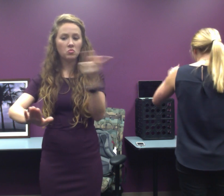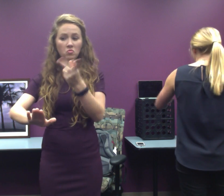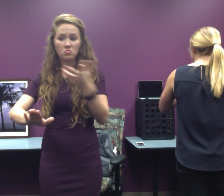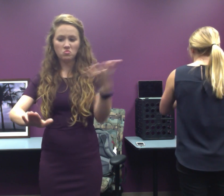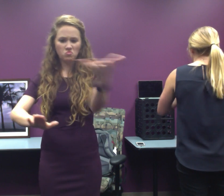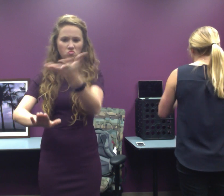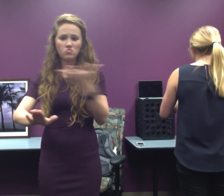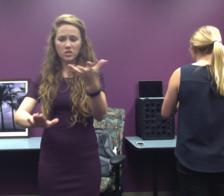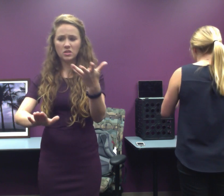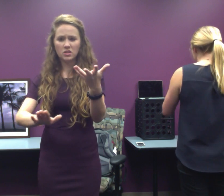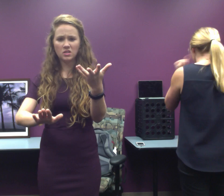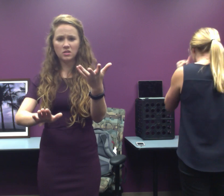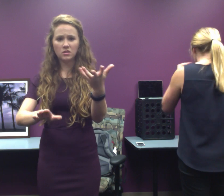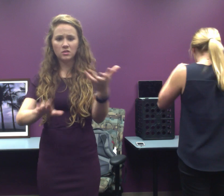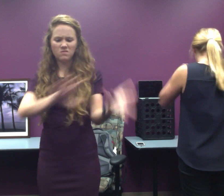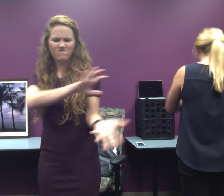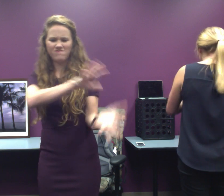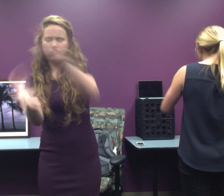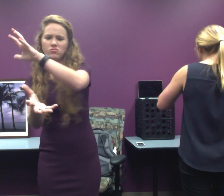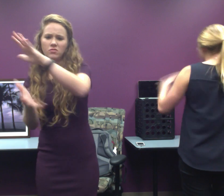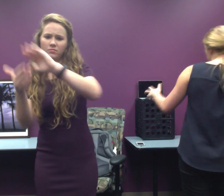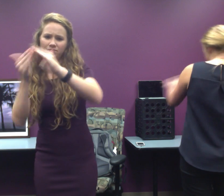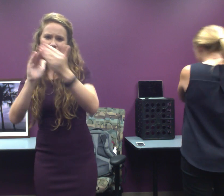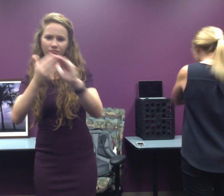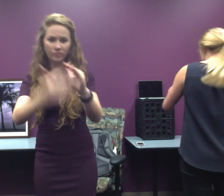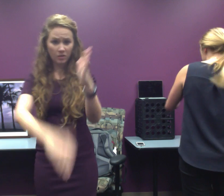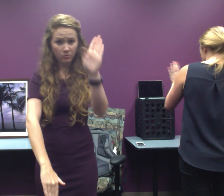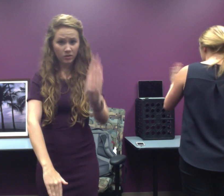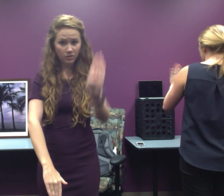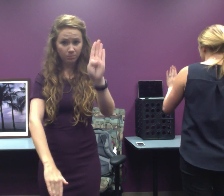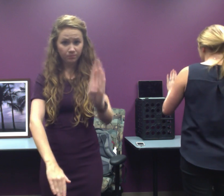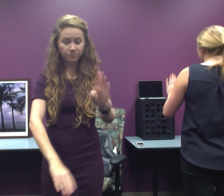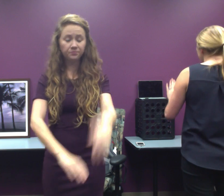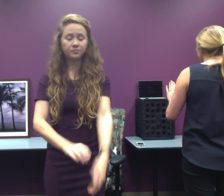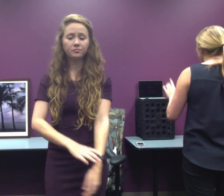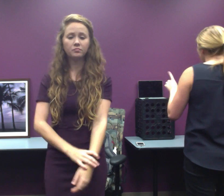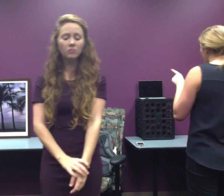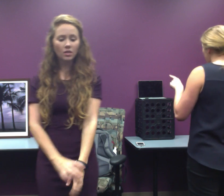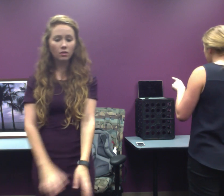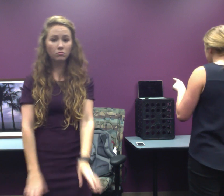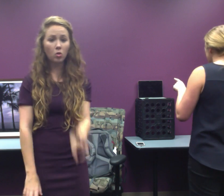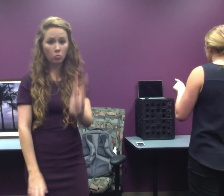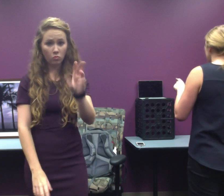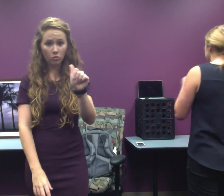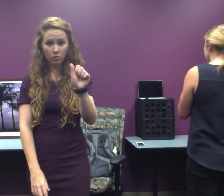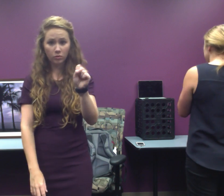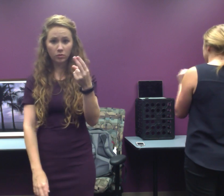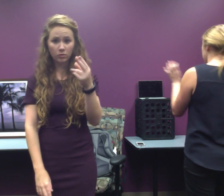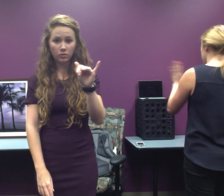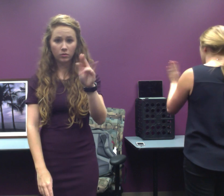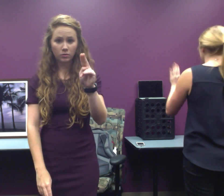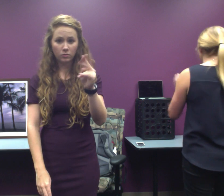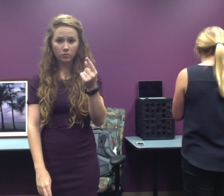So the first year, here we have our colonies getting an army together, and they've won some